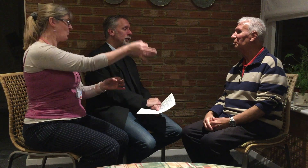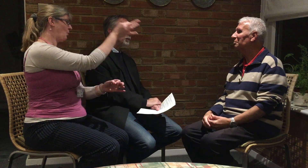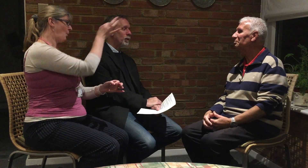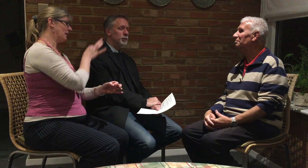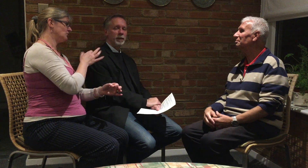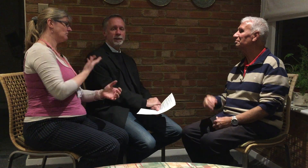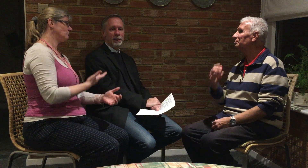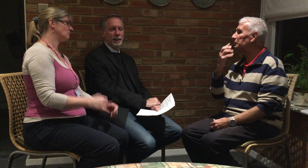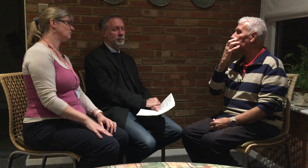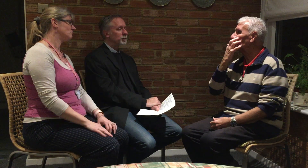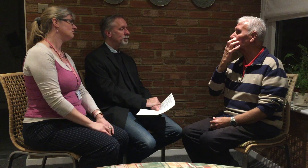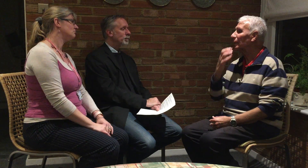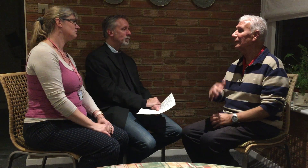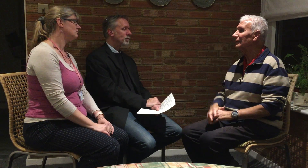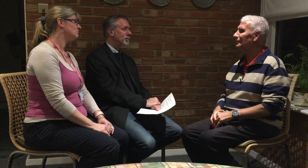to ask me today?